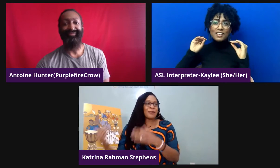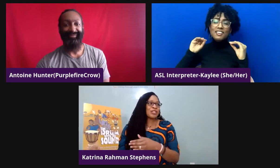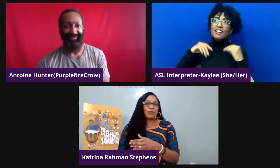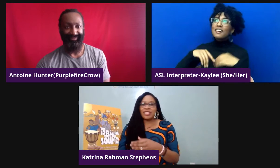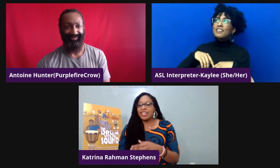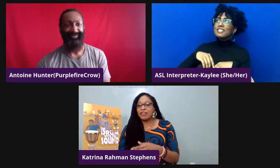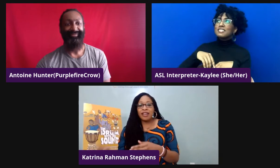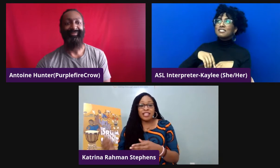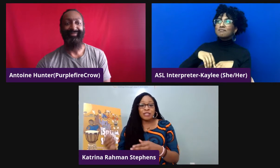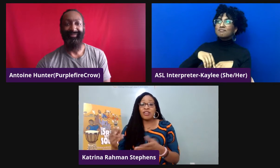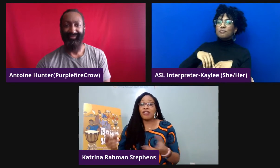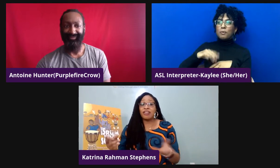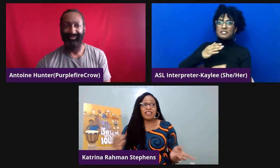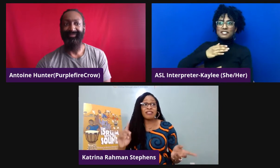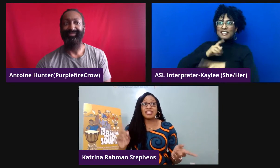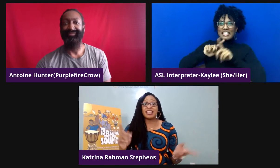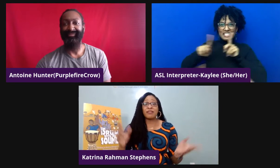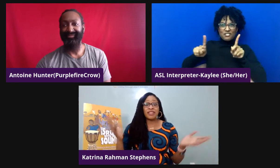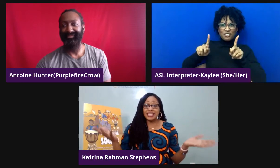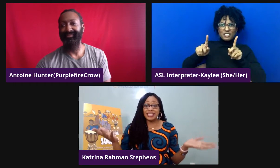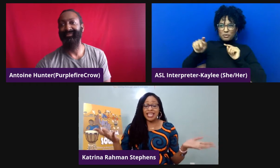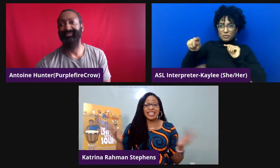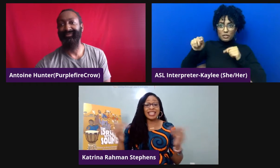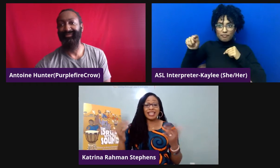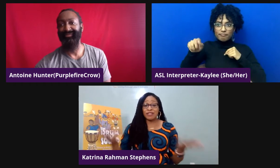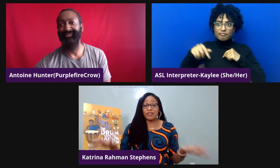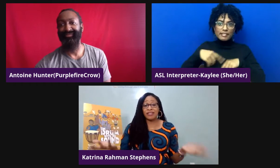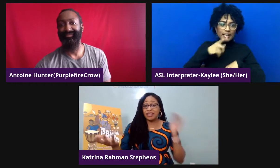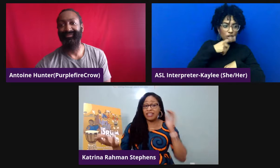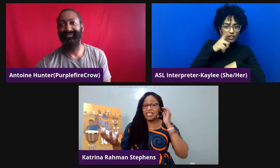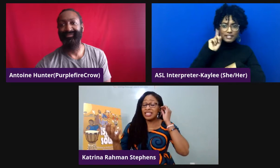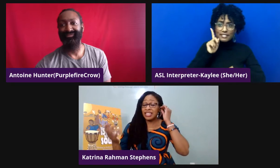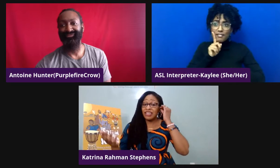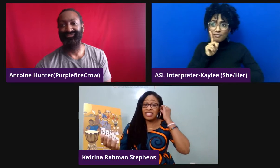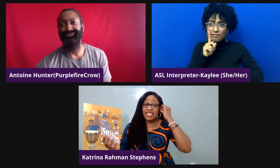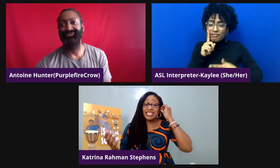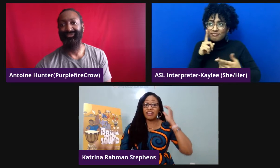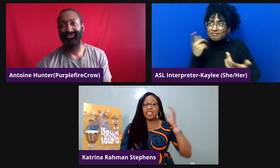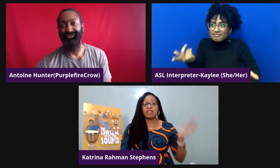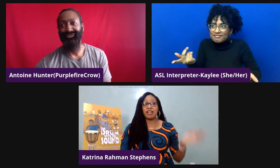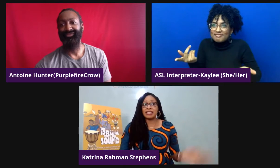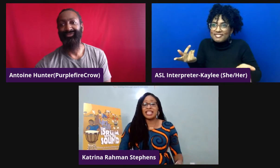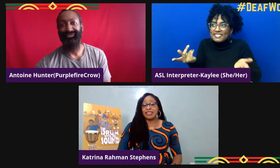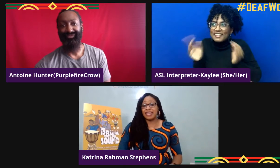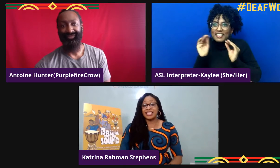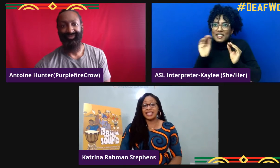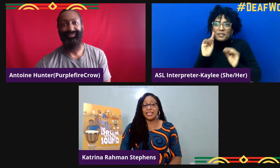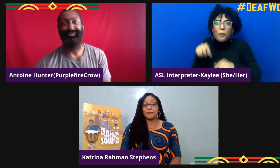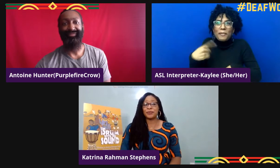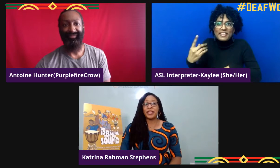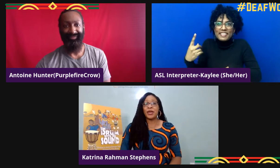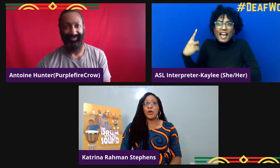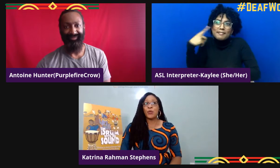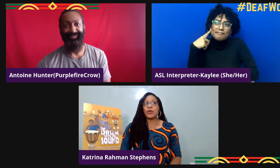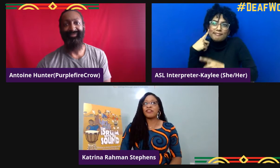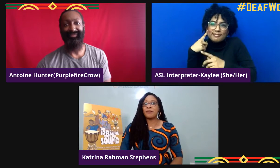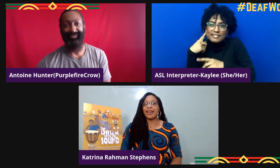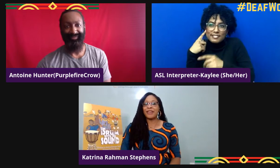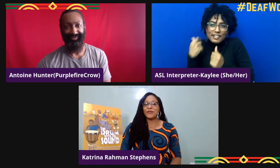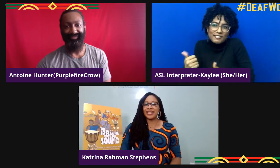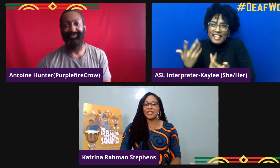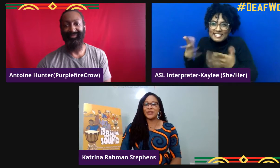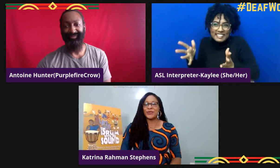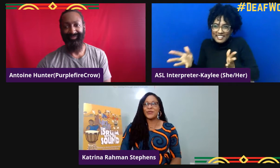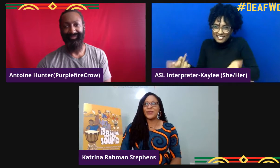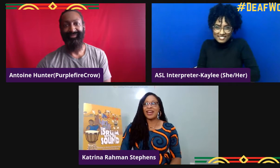a person with a hearing loss with a hard of hearing deaf is the level of hearing. It is their hearing loss. That's it. One of